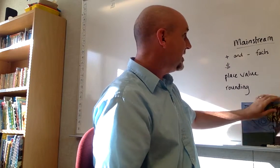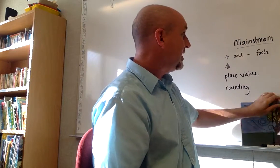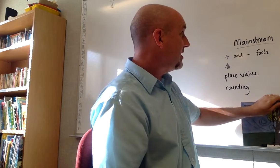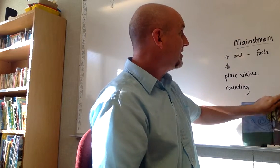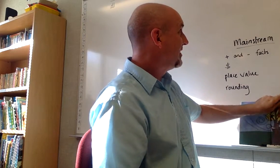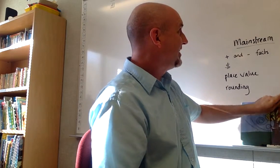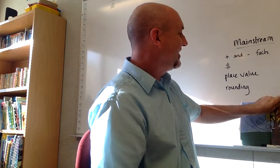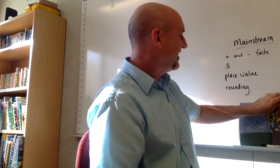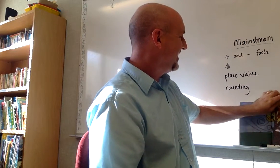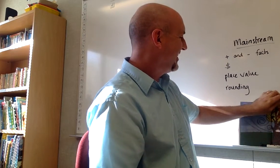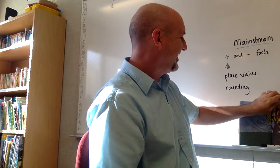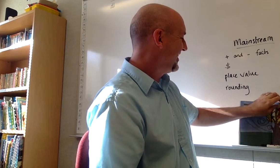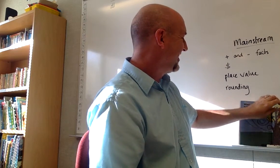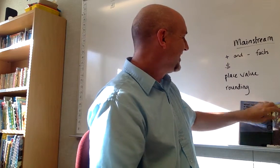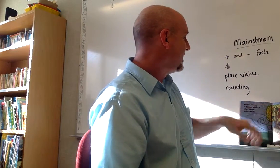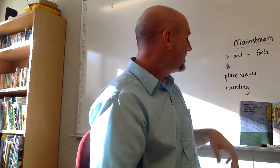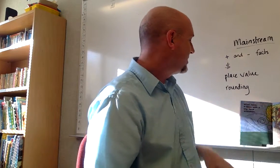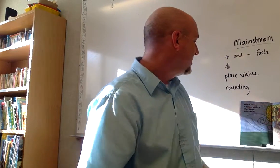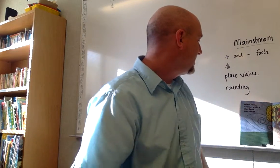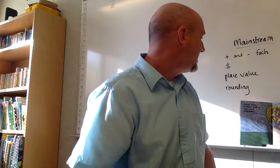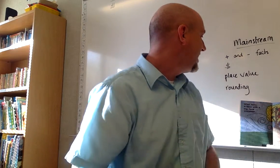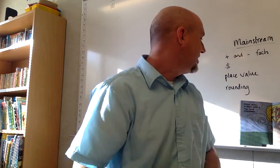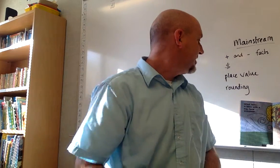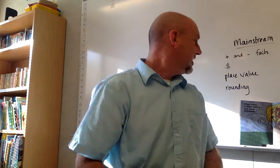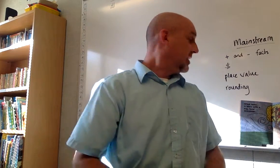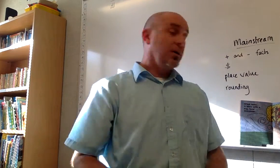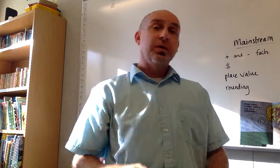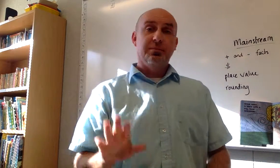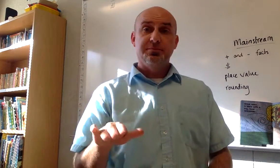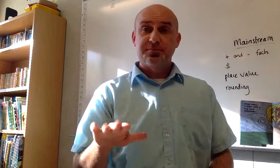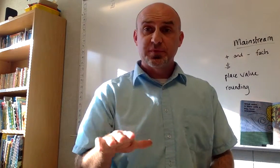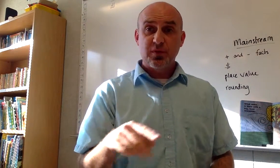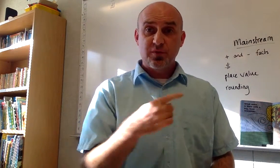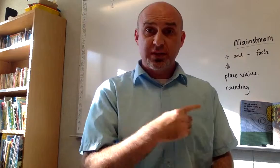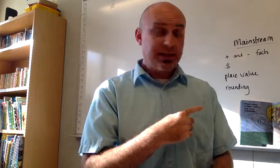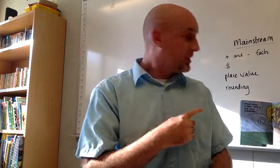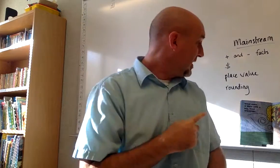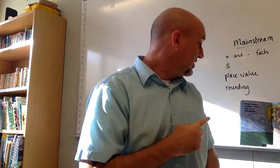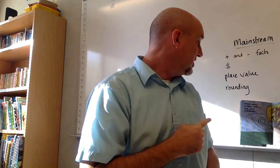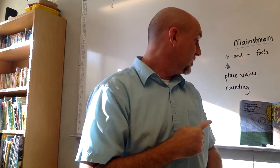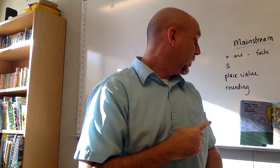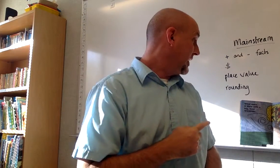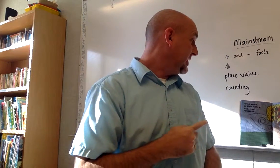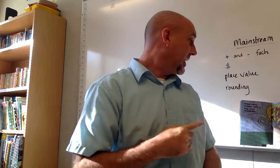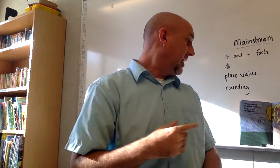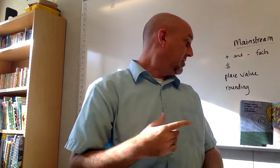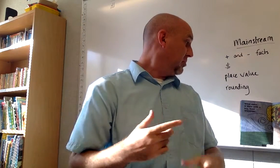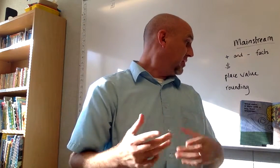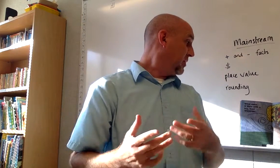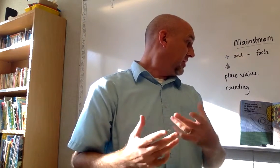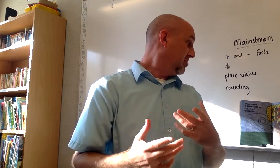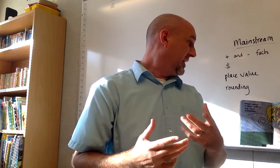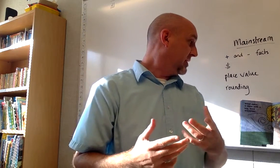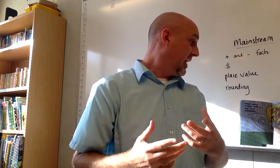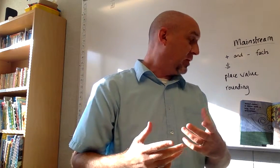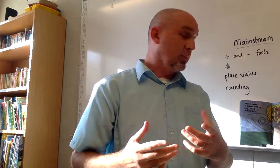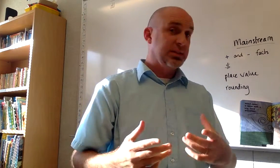Stay. Does it want to stay? Okay, so for the next page it says wind came, it blew with a big loud